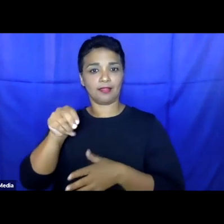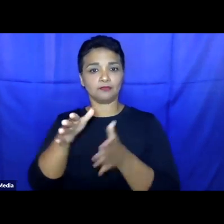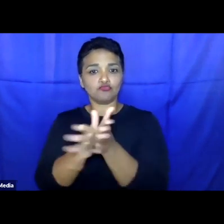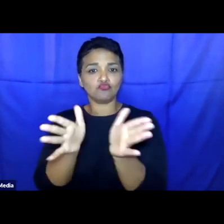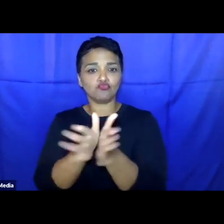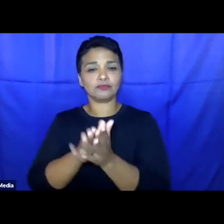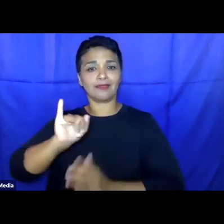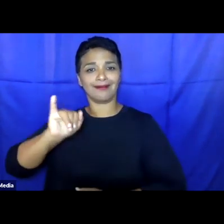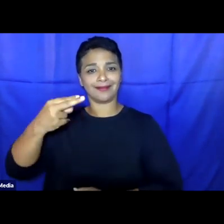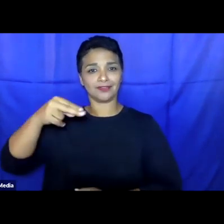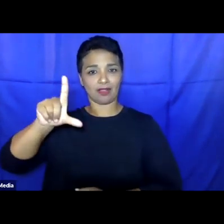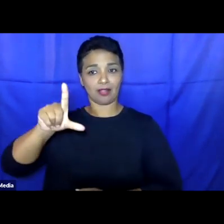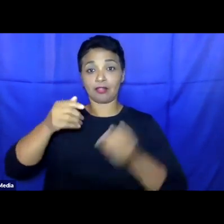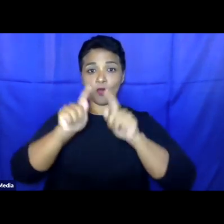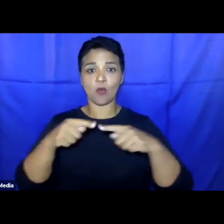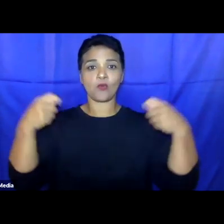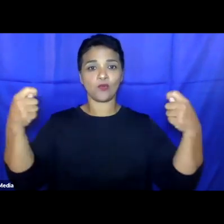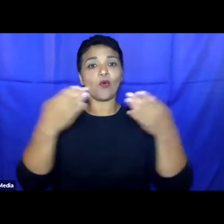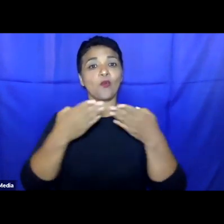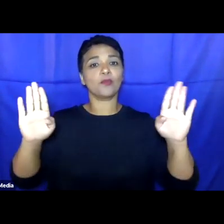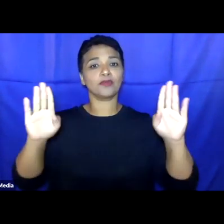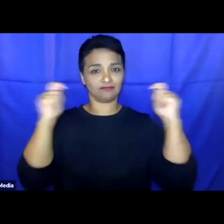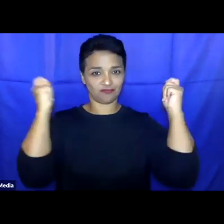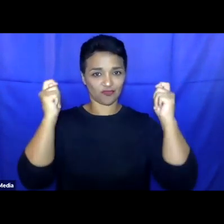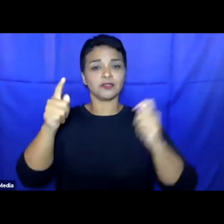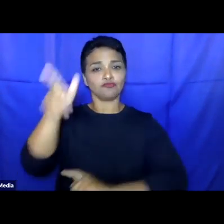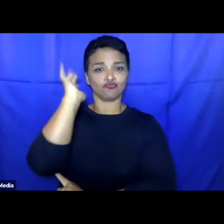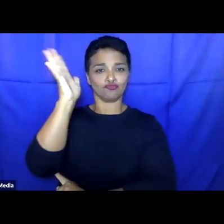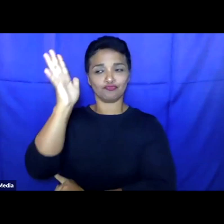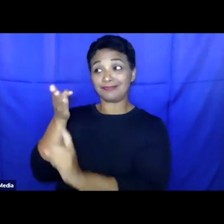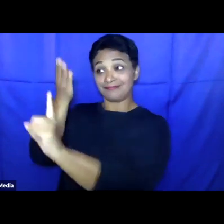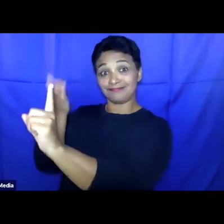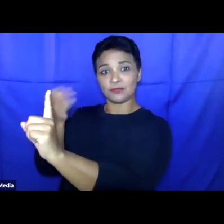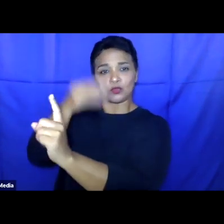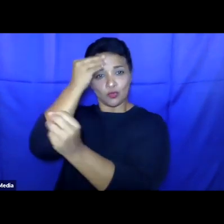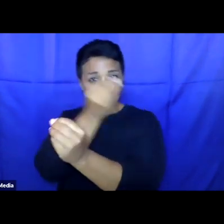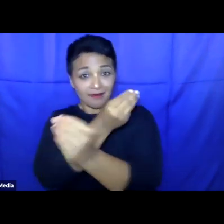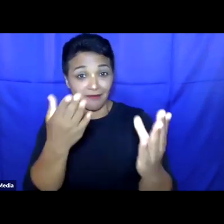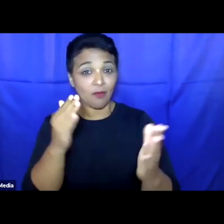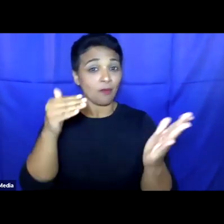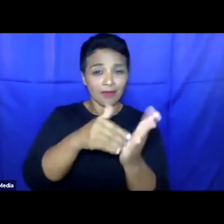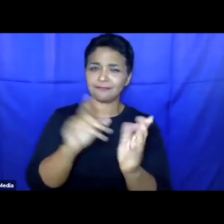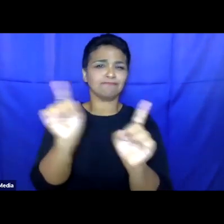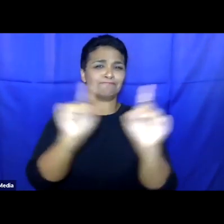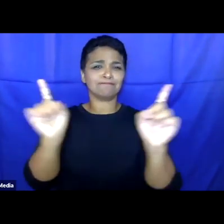in yesterday's first opening ceremony. And I won't repeat what she said, but I do want to highlight briefly how IHL protects displaced